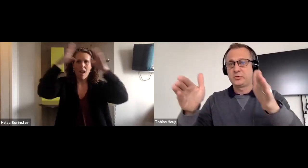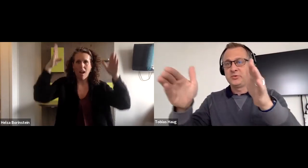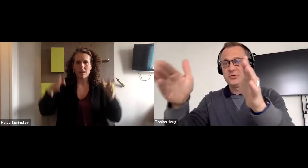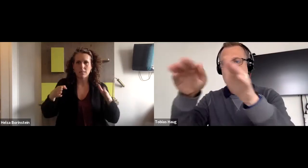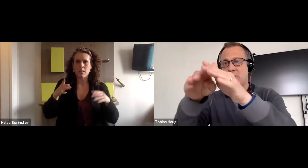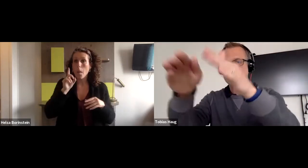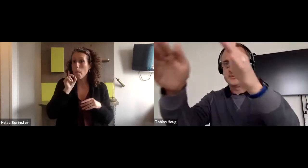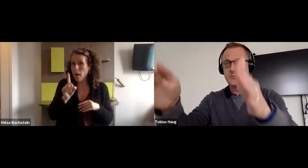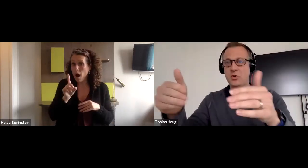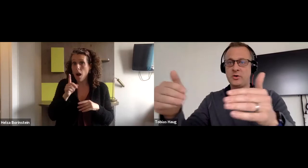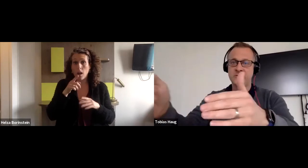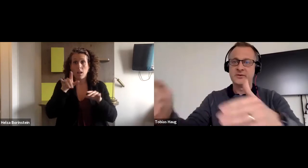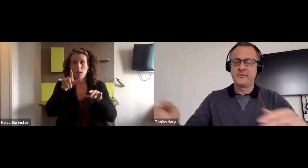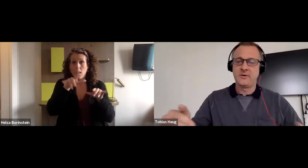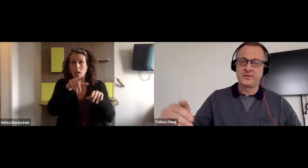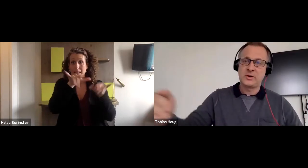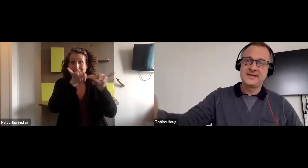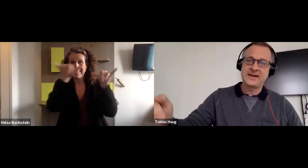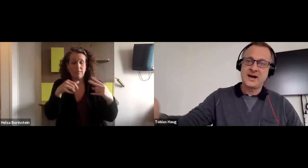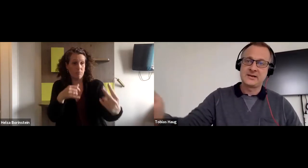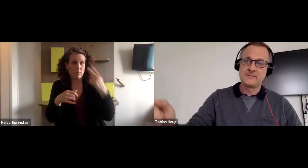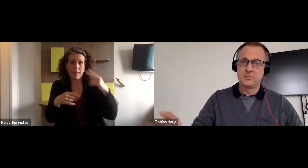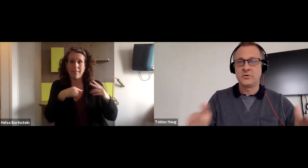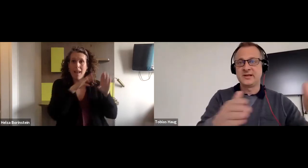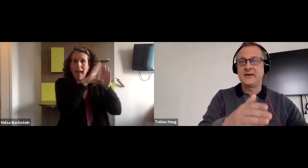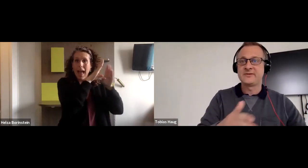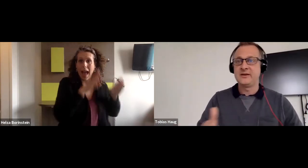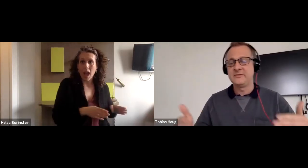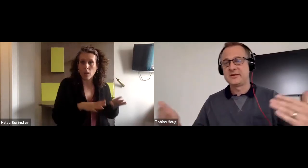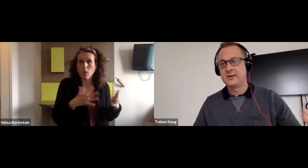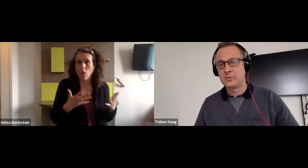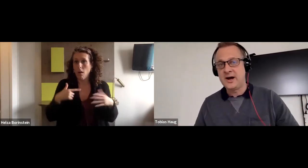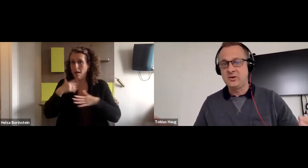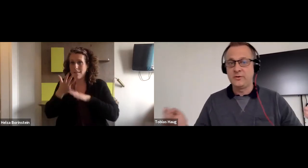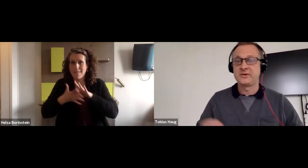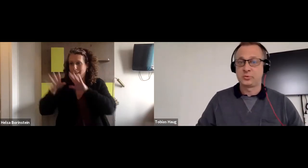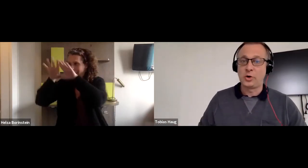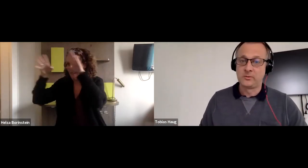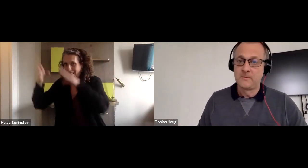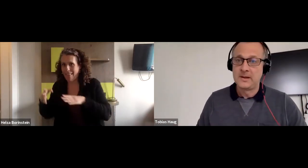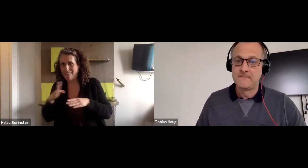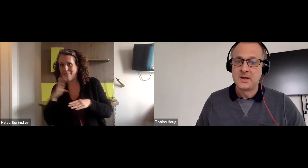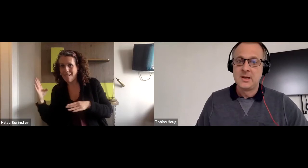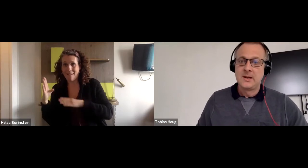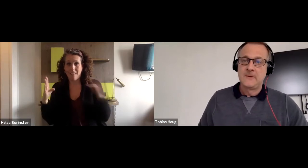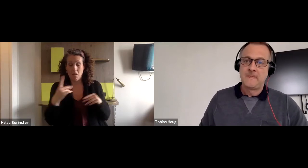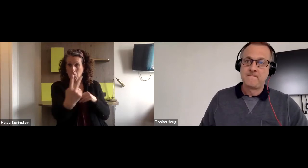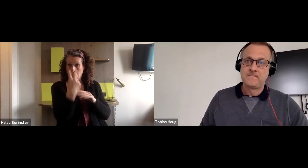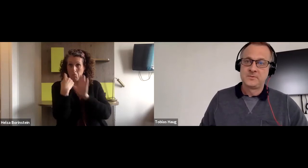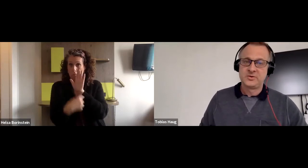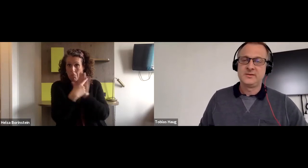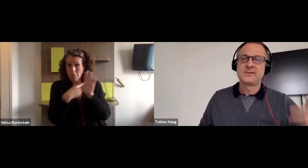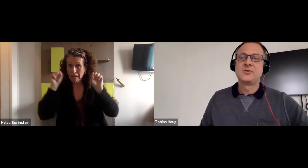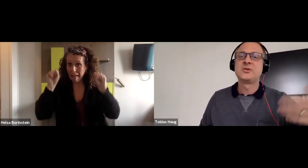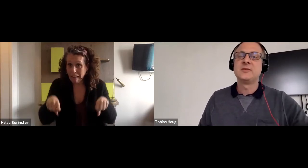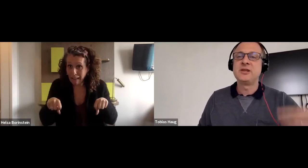you produce house more on the right side or on the left side, if it's still right or if it's wrong?